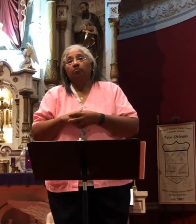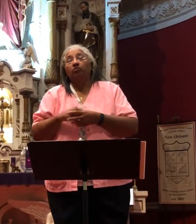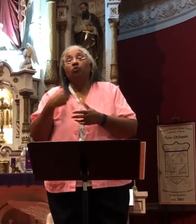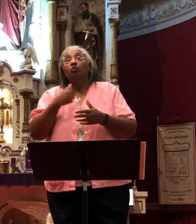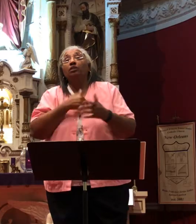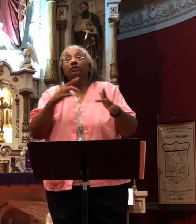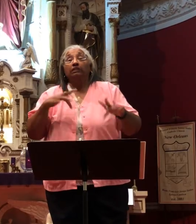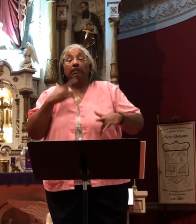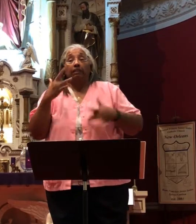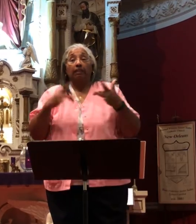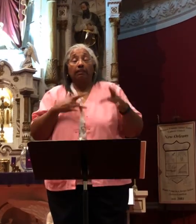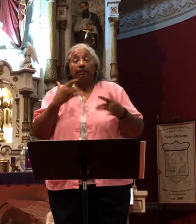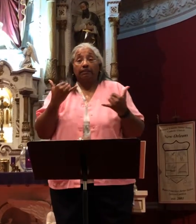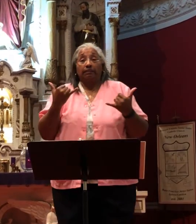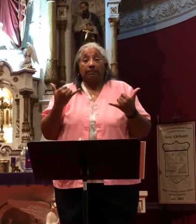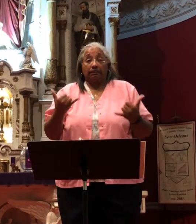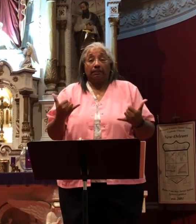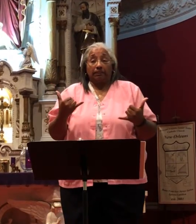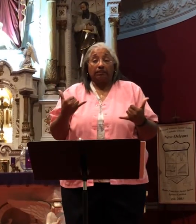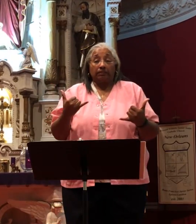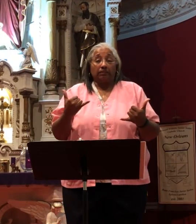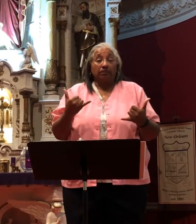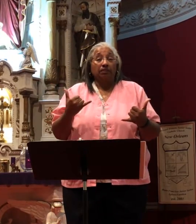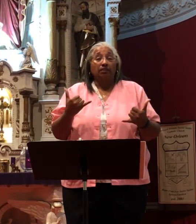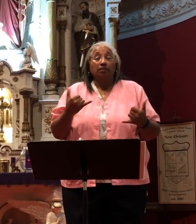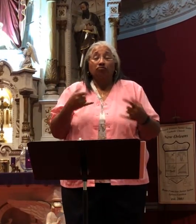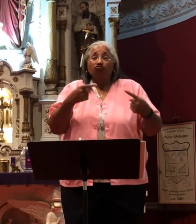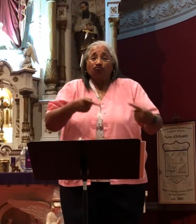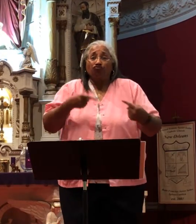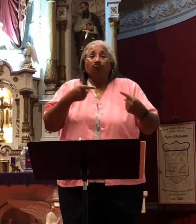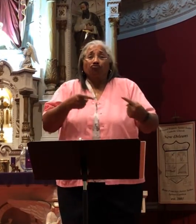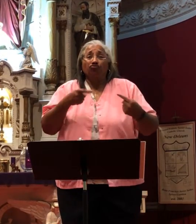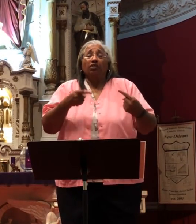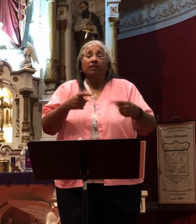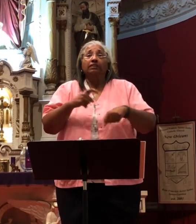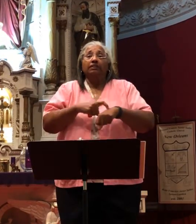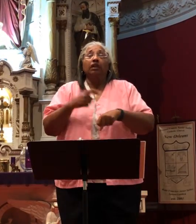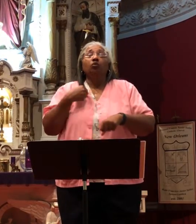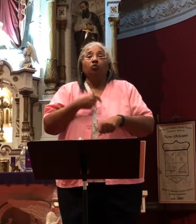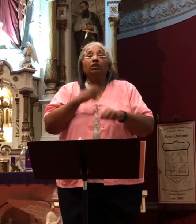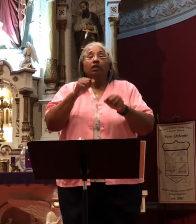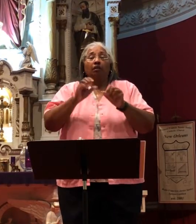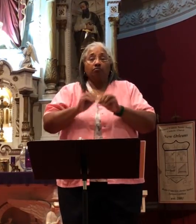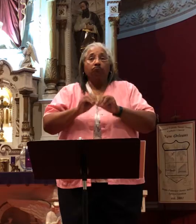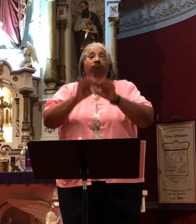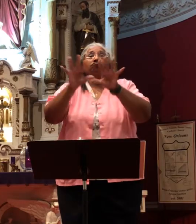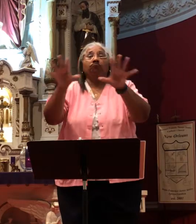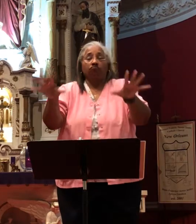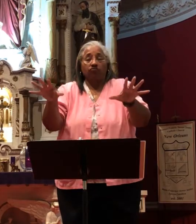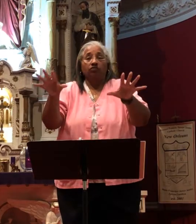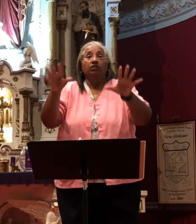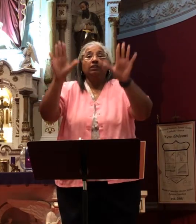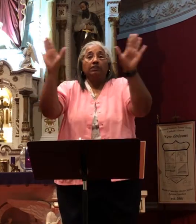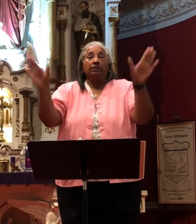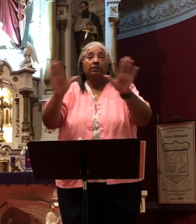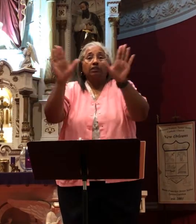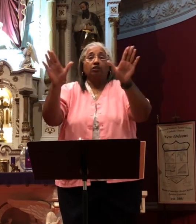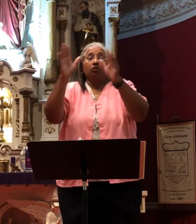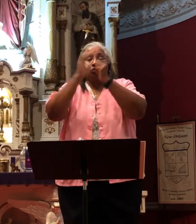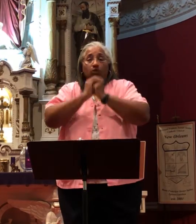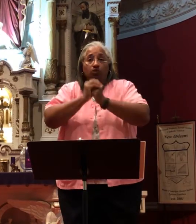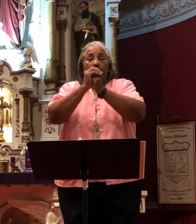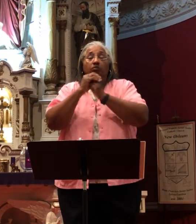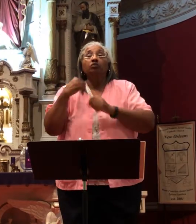delighted that in this very difficult time, we can broadcast our Sunday worship as